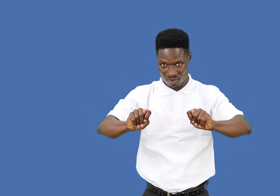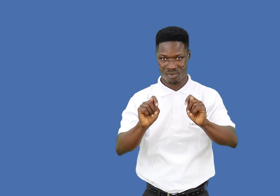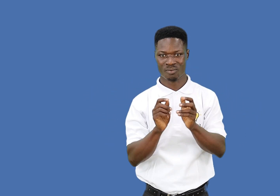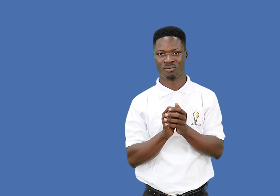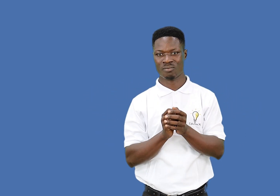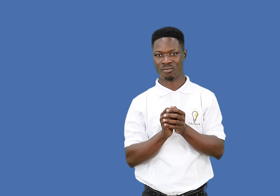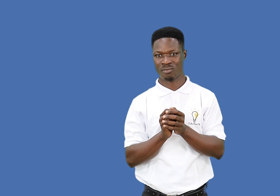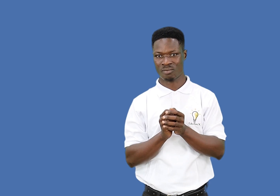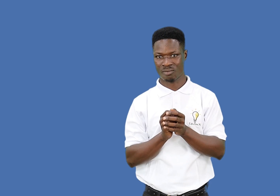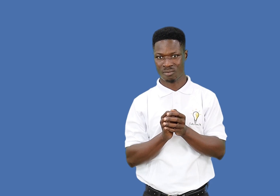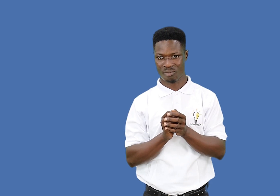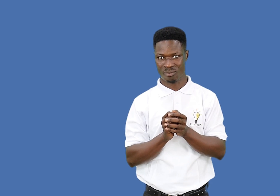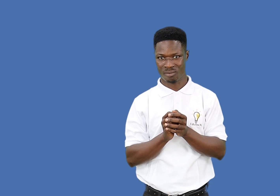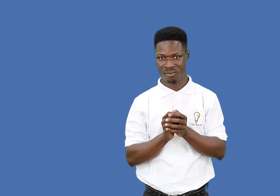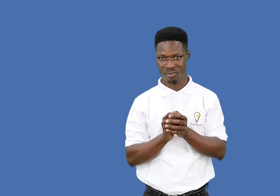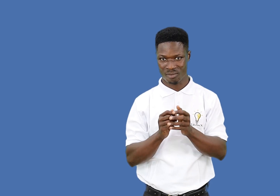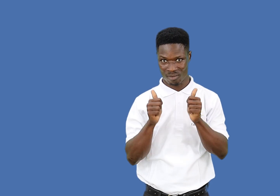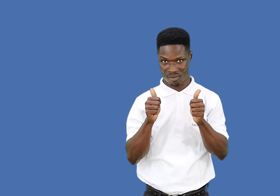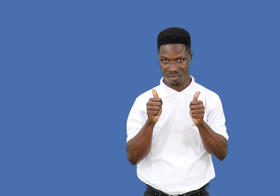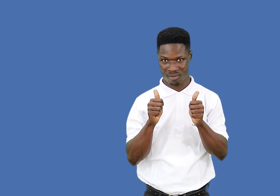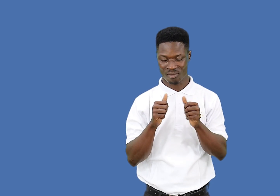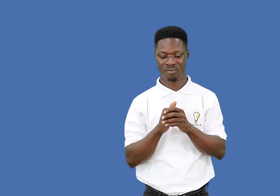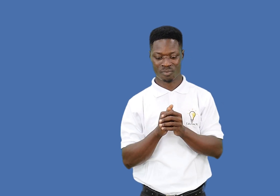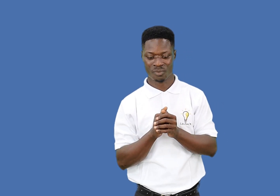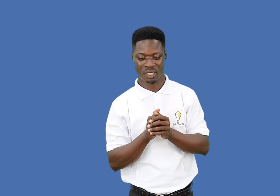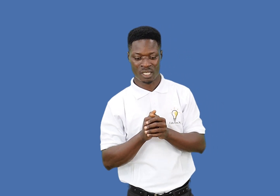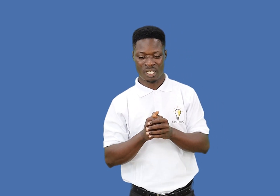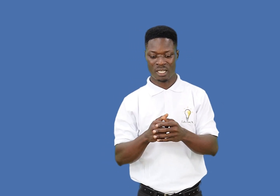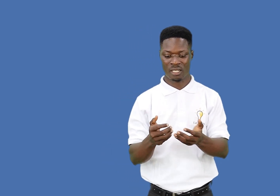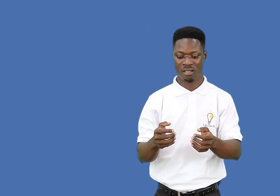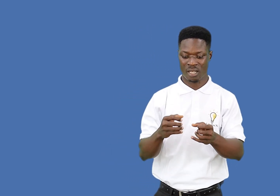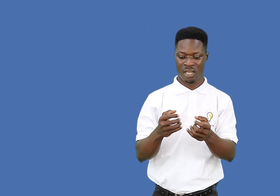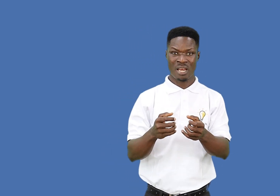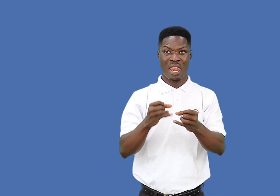It is hard, but try and remember, okay?